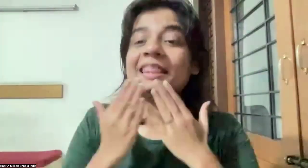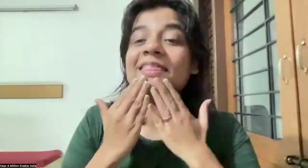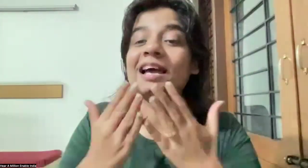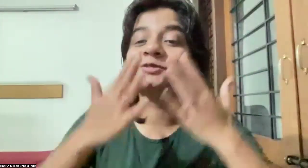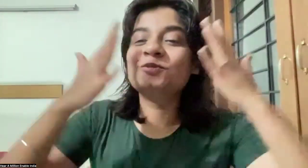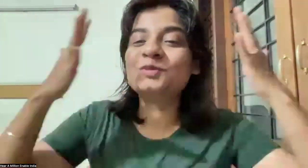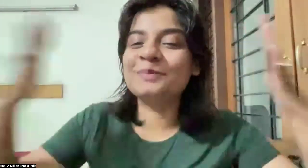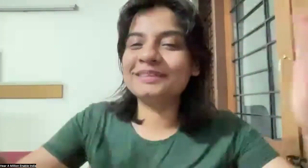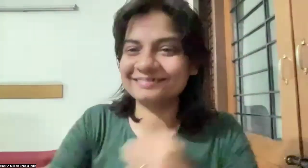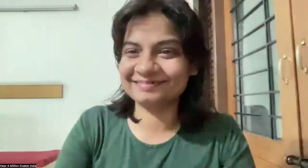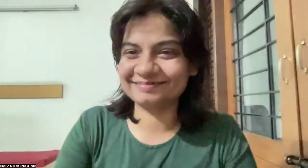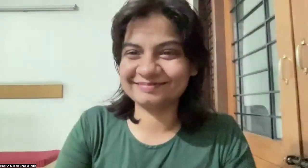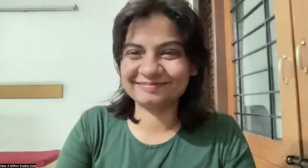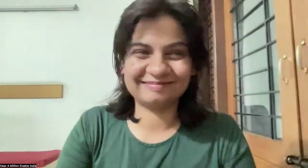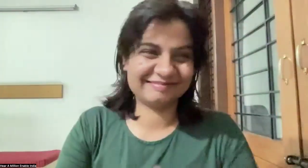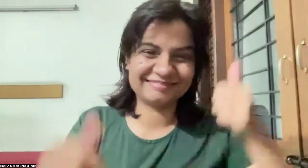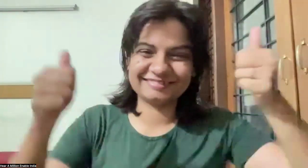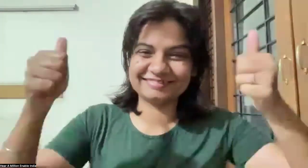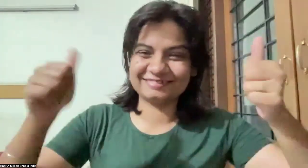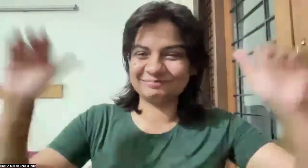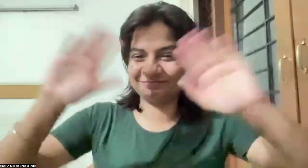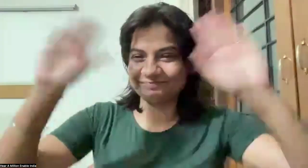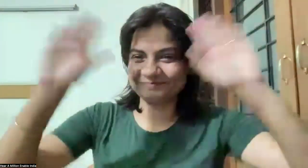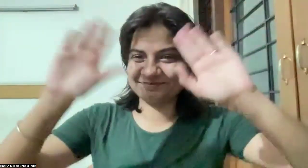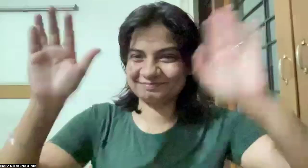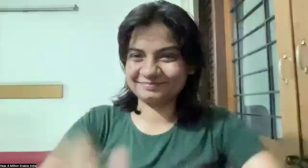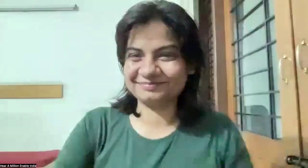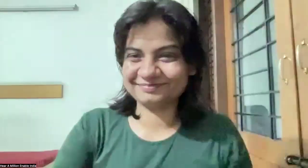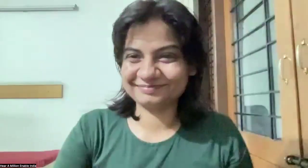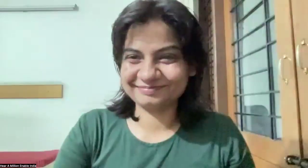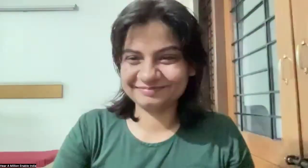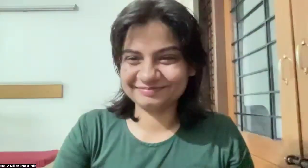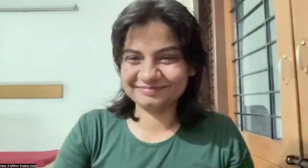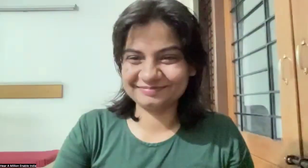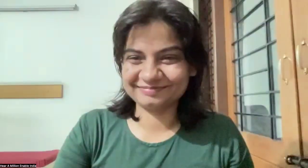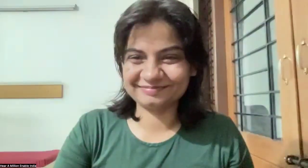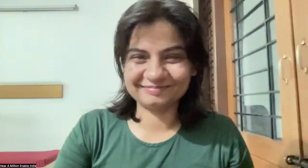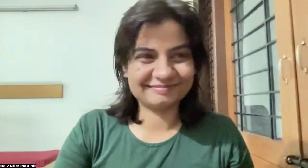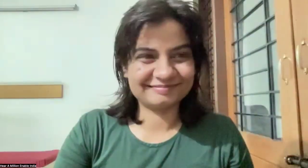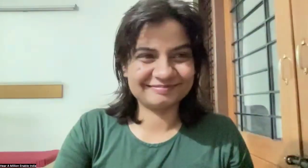YouTube on our channel. You can view this again. Thank you so much, everyone. Bye.